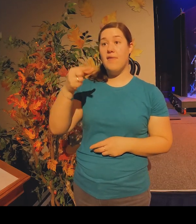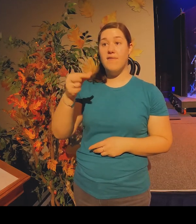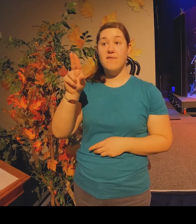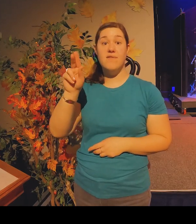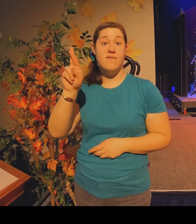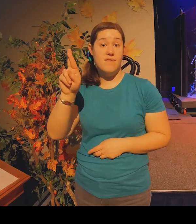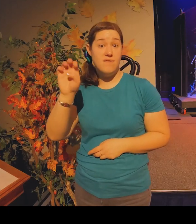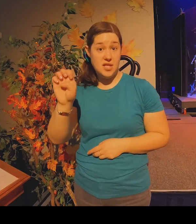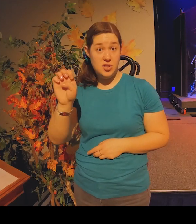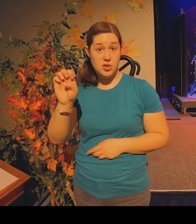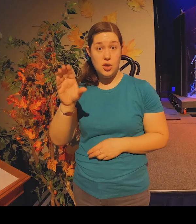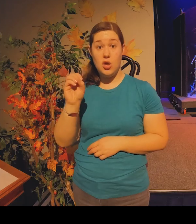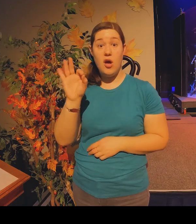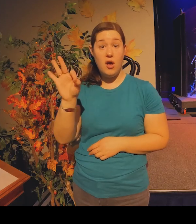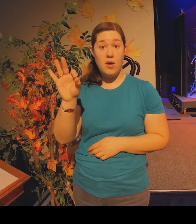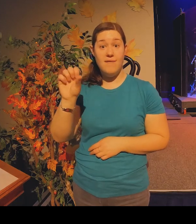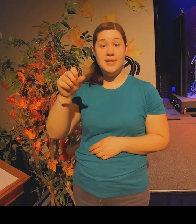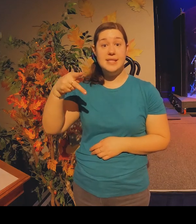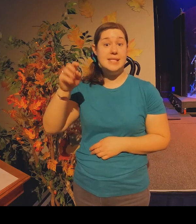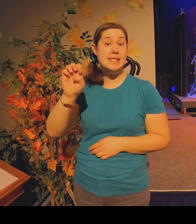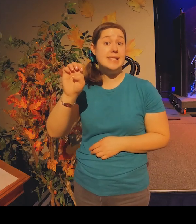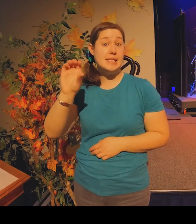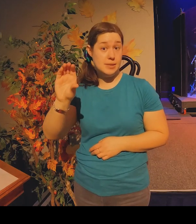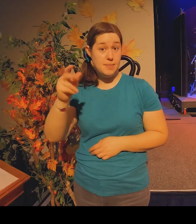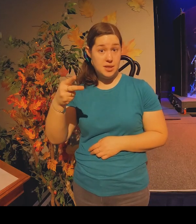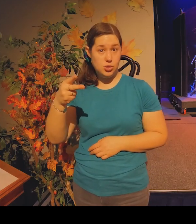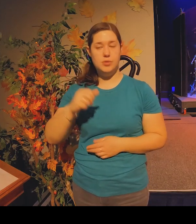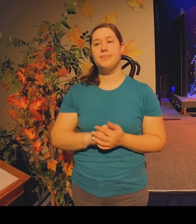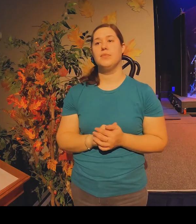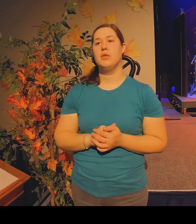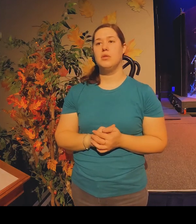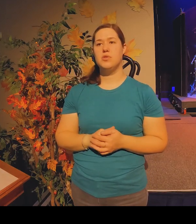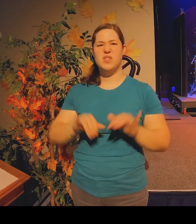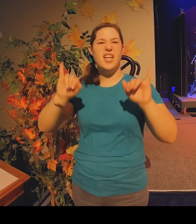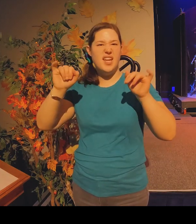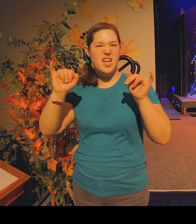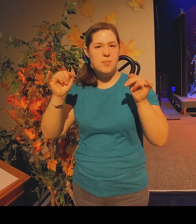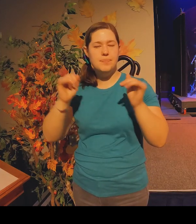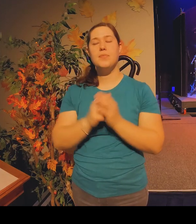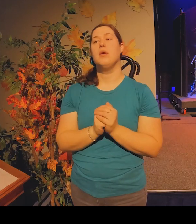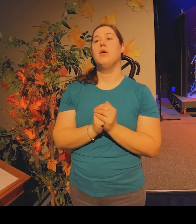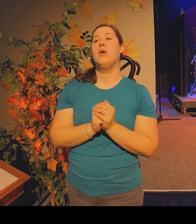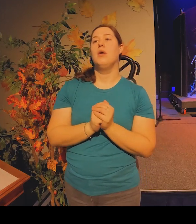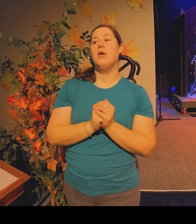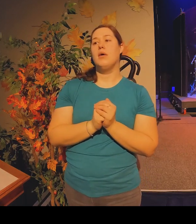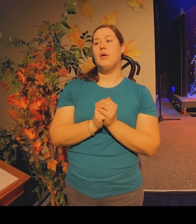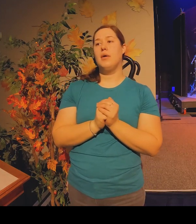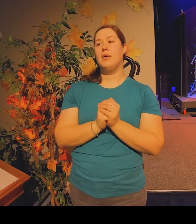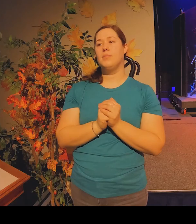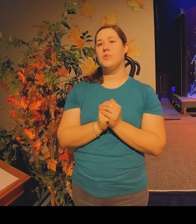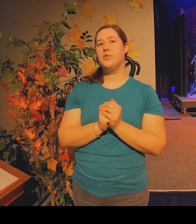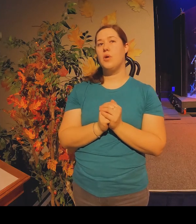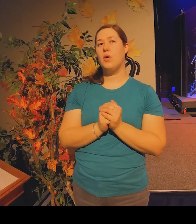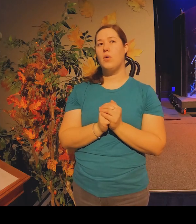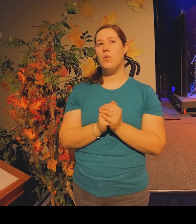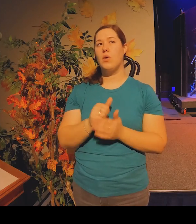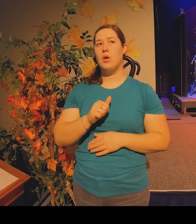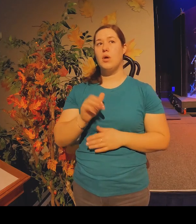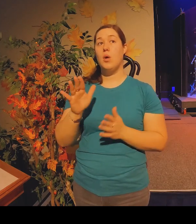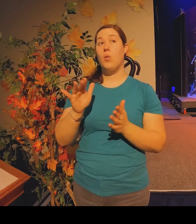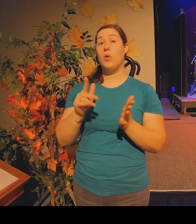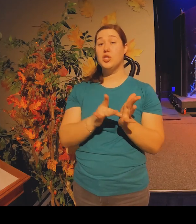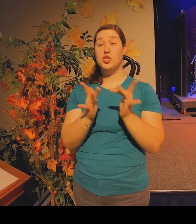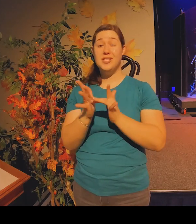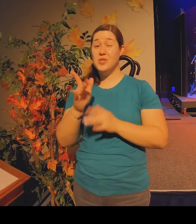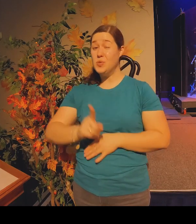Removing difficulty. So here's what I believe. When Jesus said that, he wasn't saying, well, just pray for whatever you want, and if you really have enough